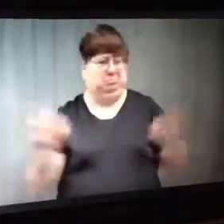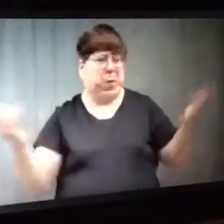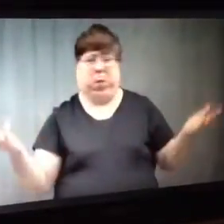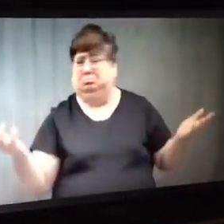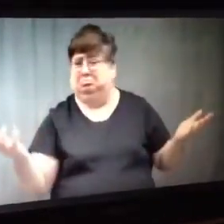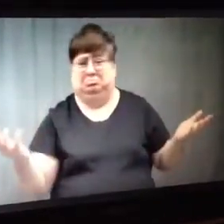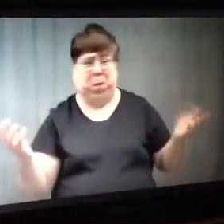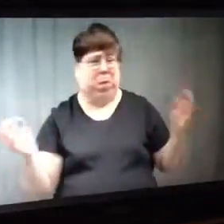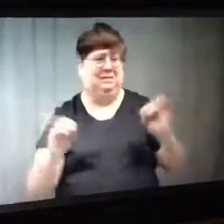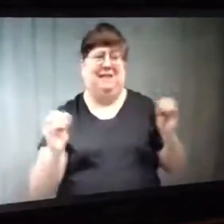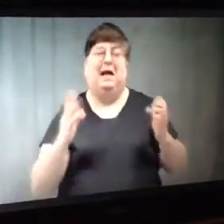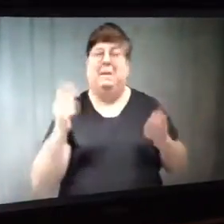He really helped me a lot during this.